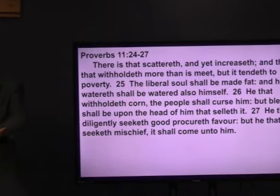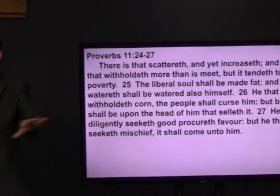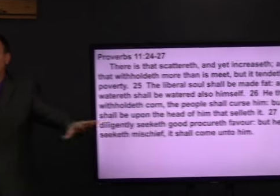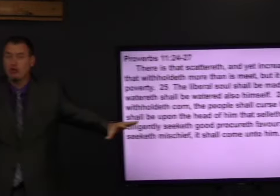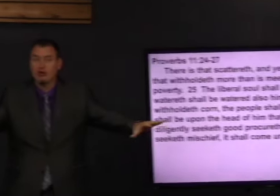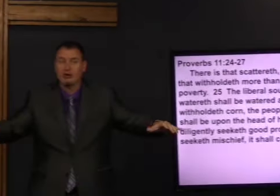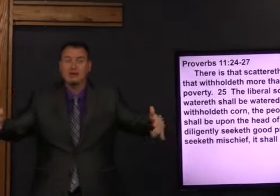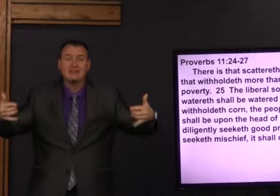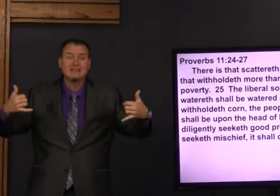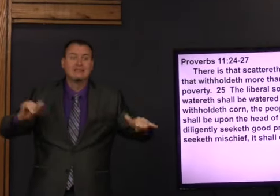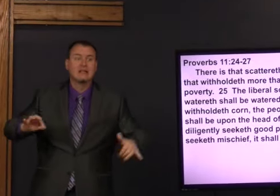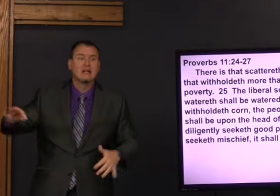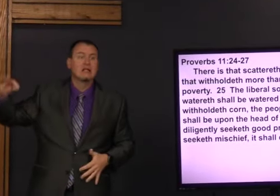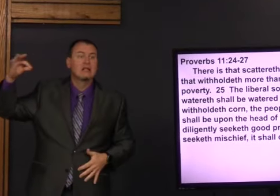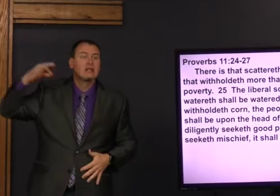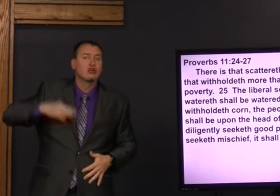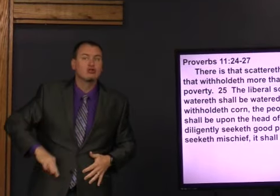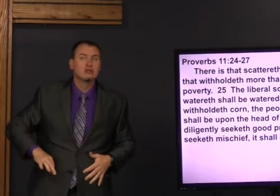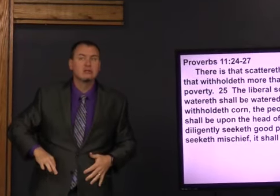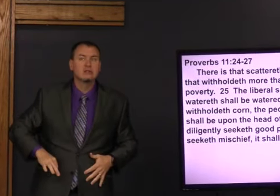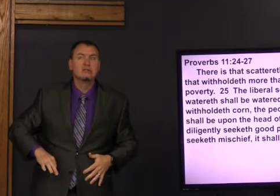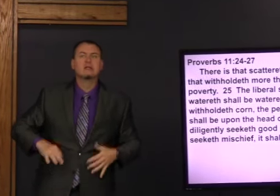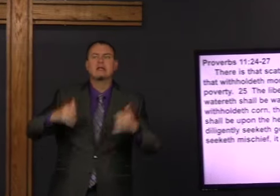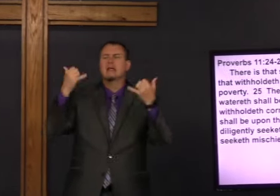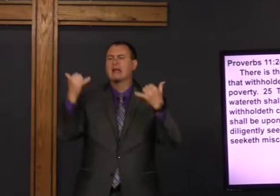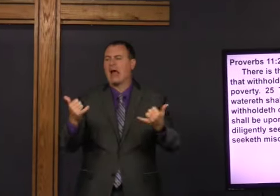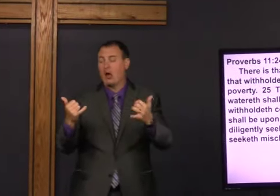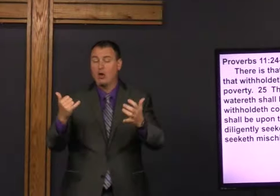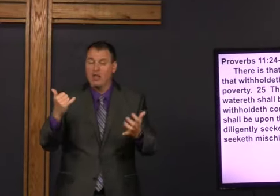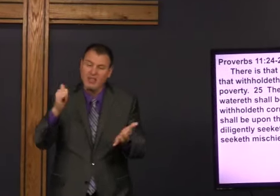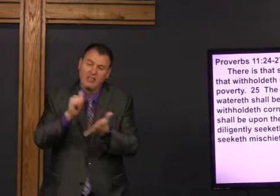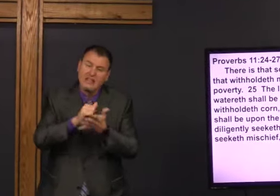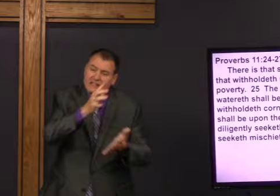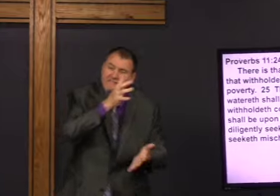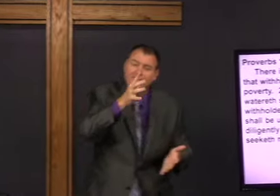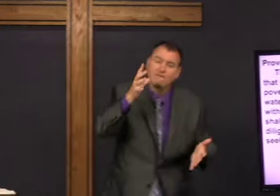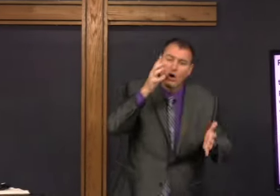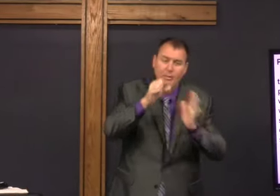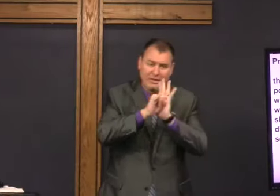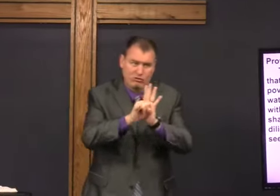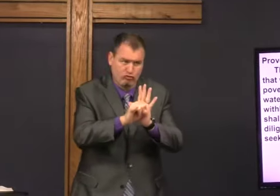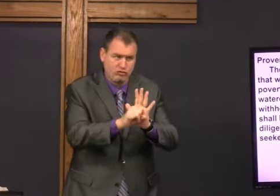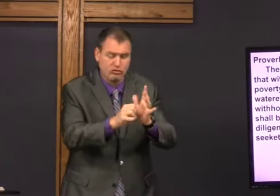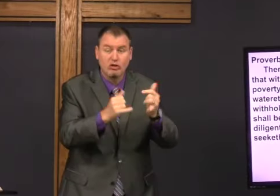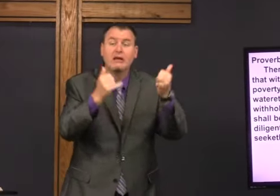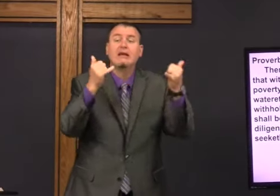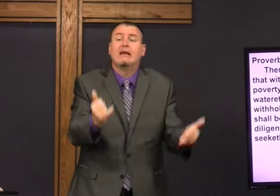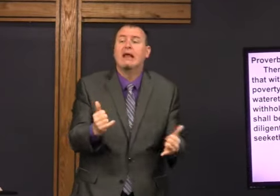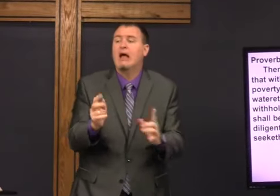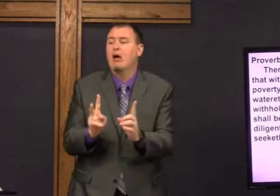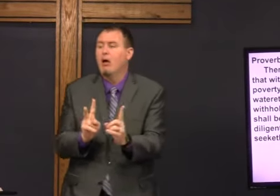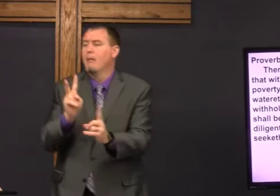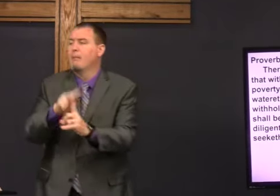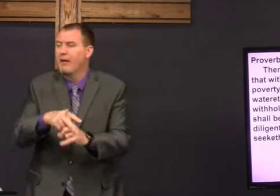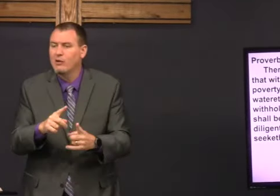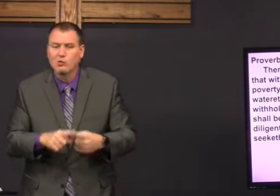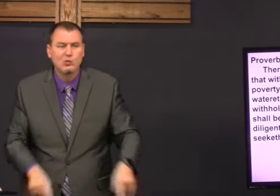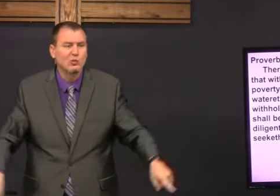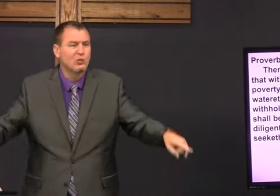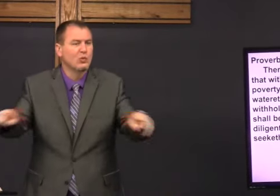saved seed for the next planting. So scatter it and yet increase it. So